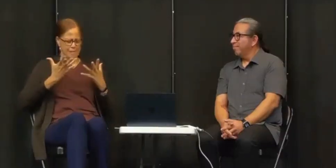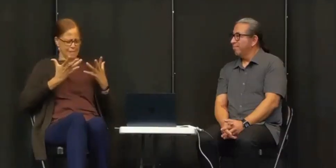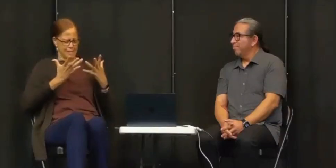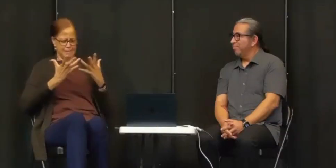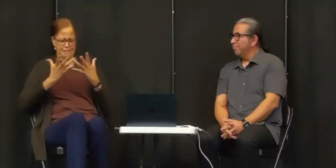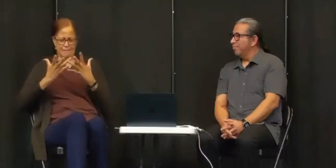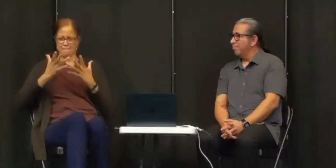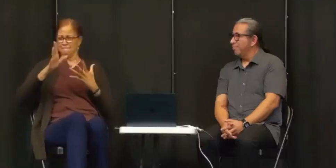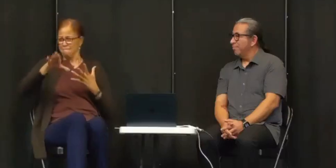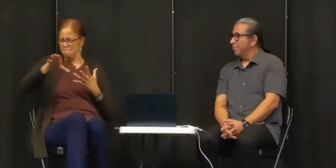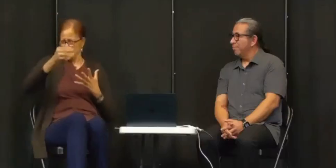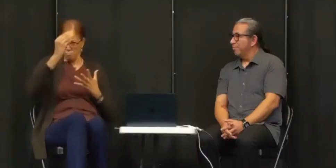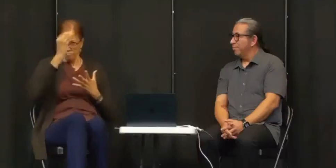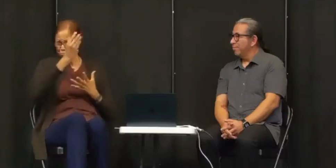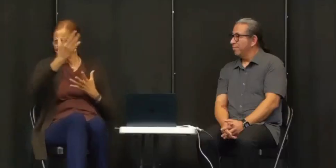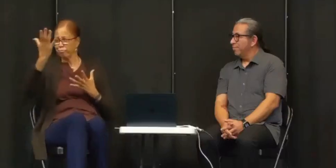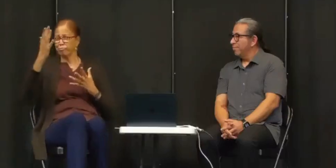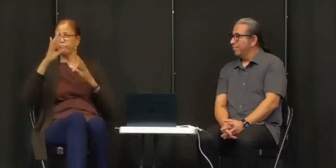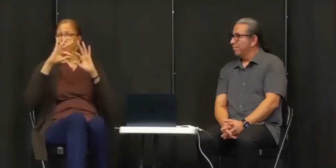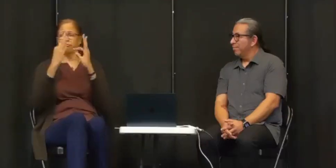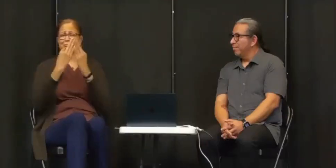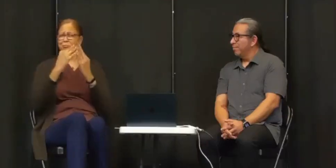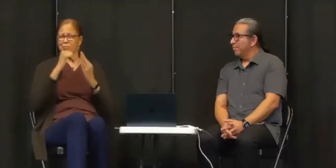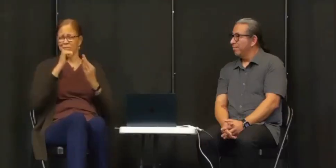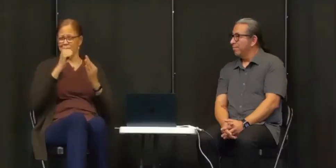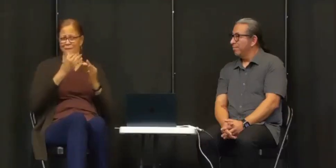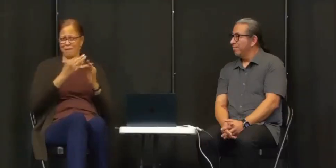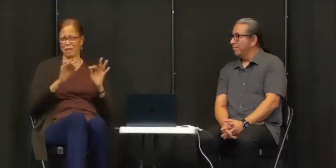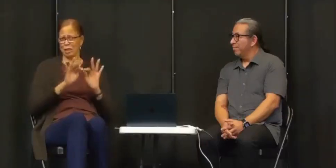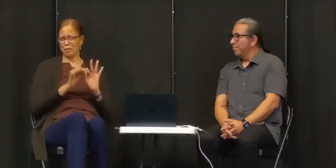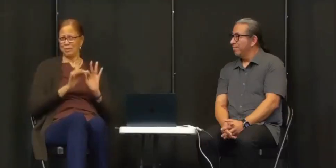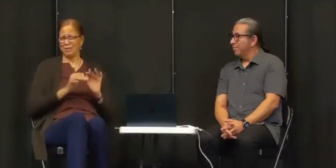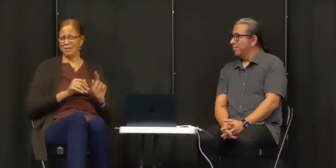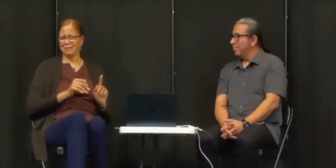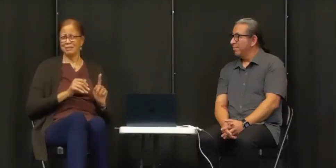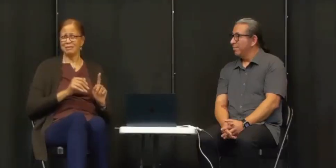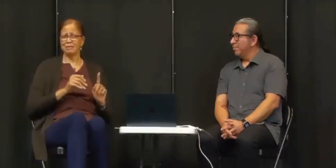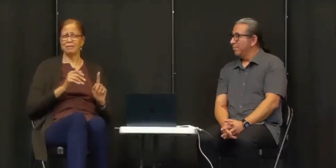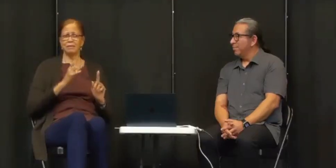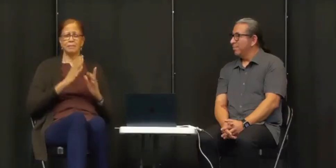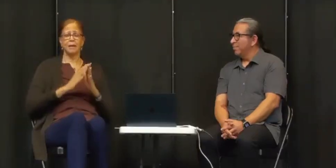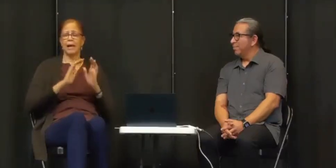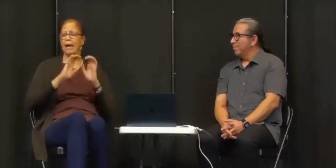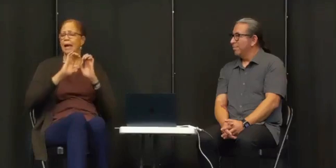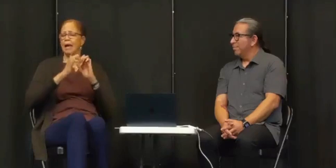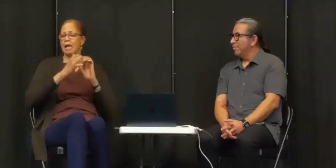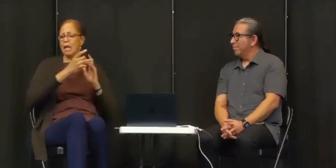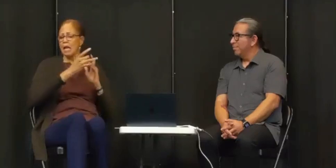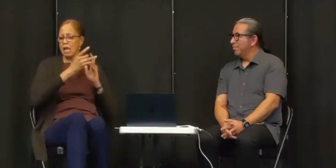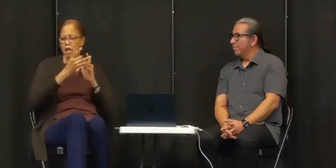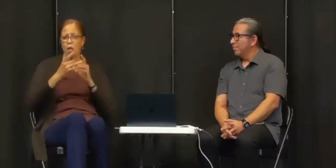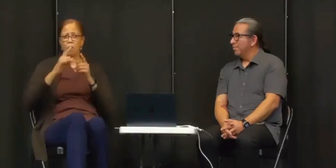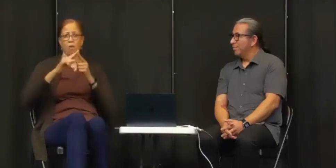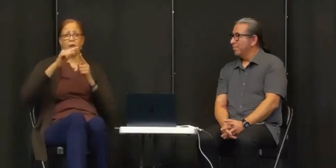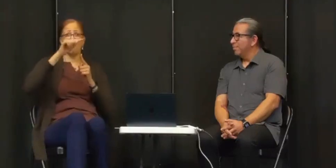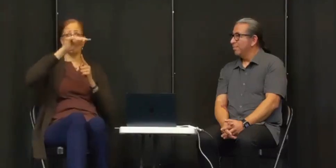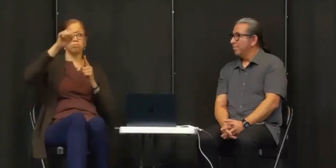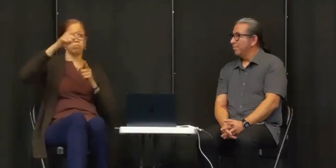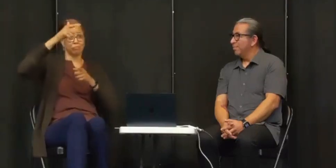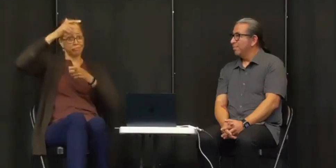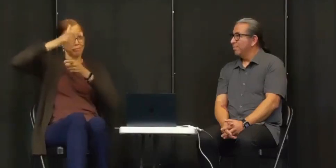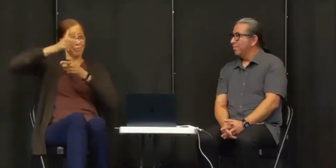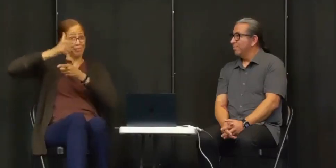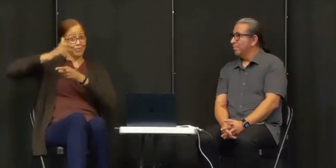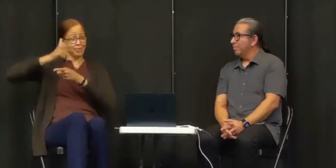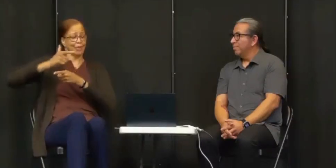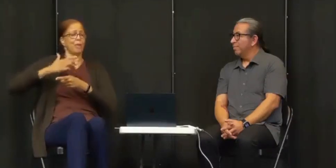member may be able to figure out like, okay, hey, the interpreter's not free. Let the family know, how